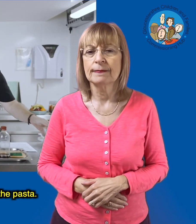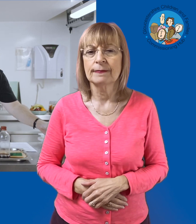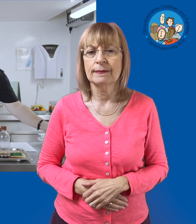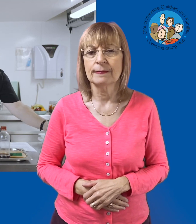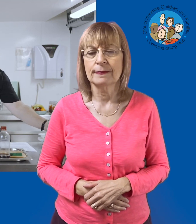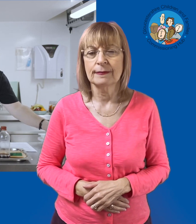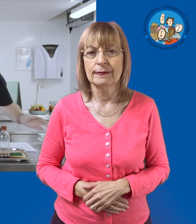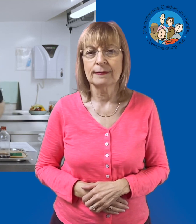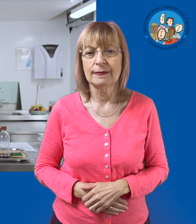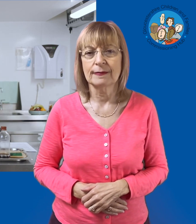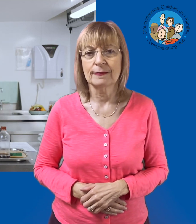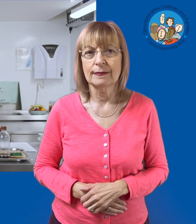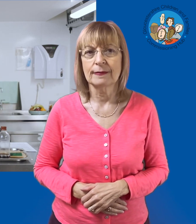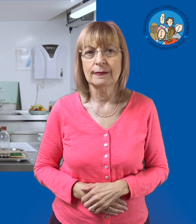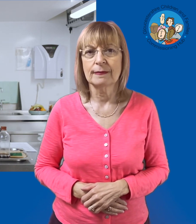pasta.